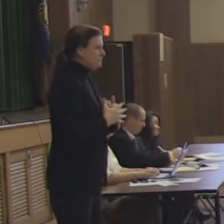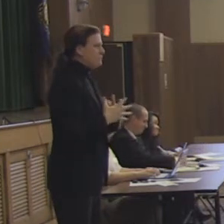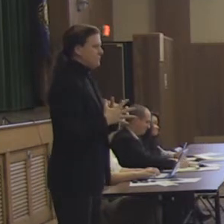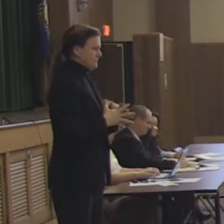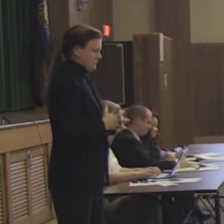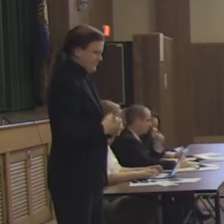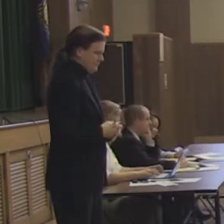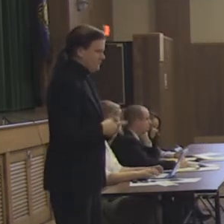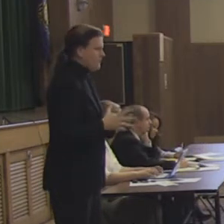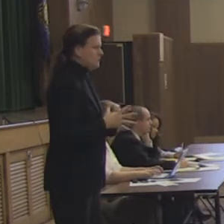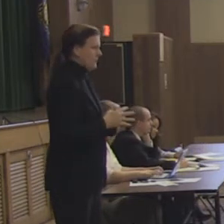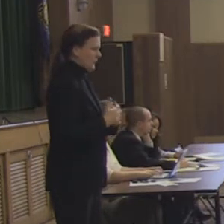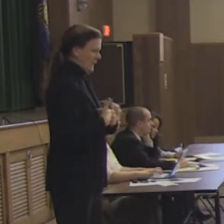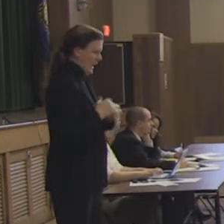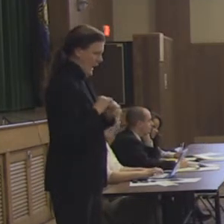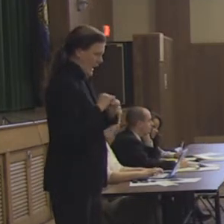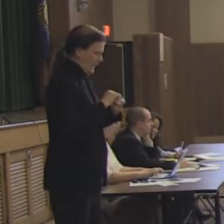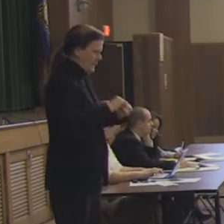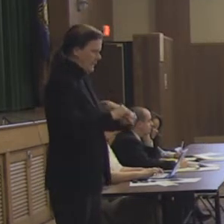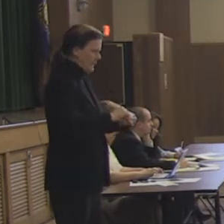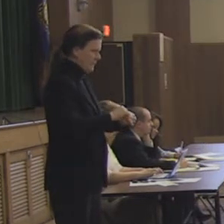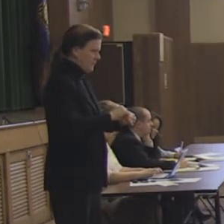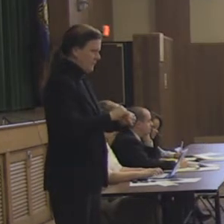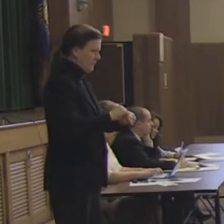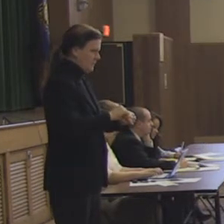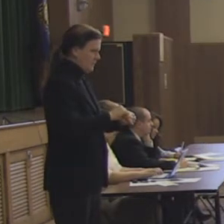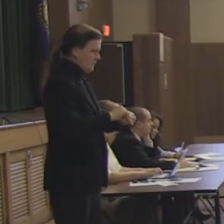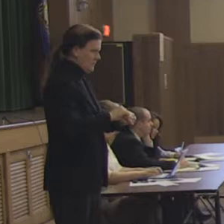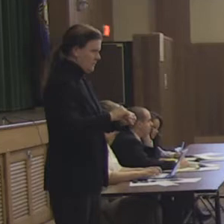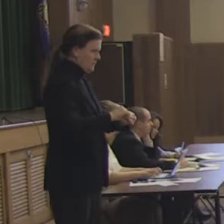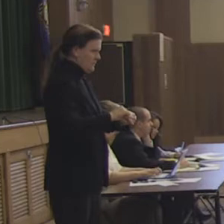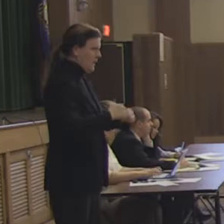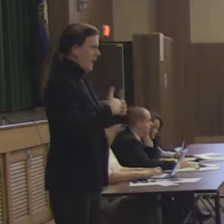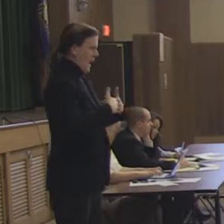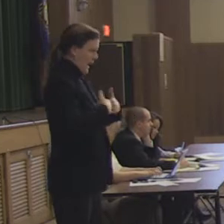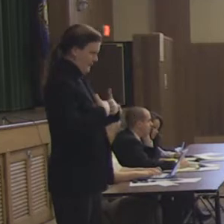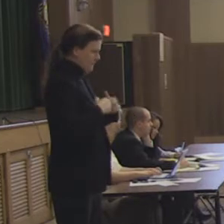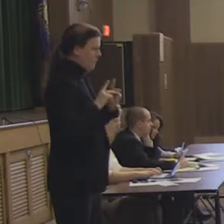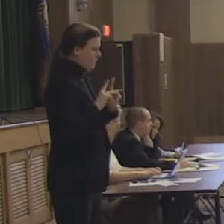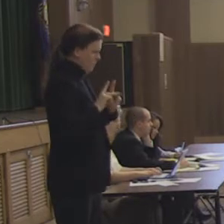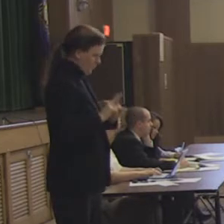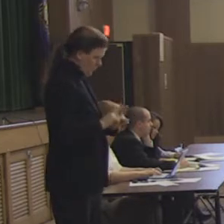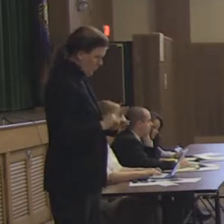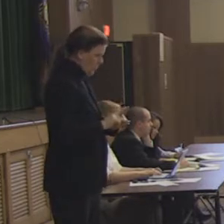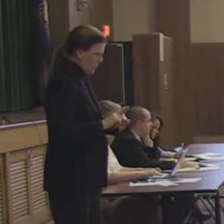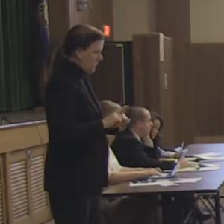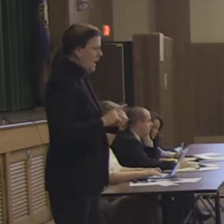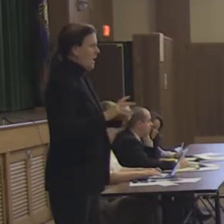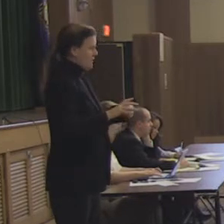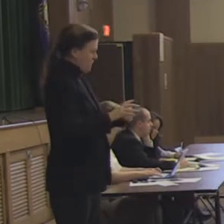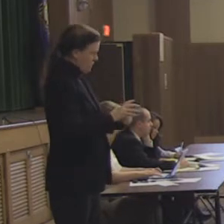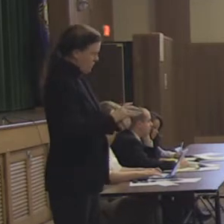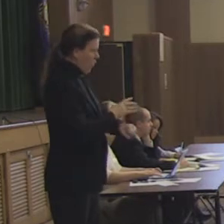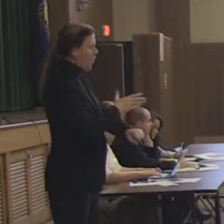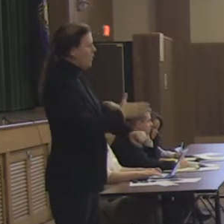representative. I come here to oppose Zazadny as a individual and as a full